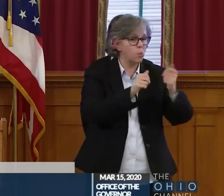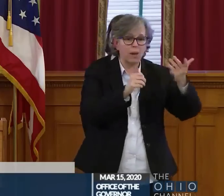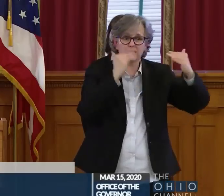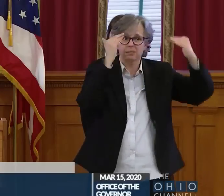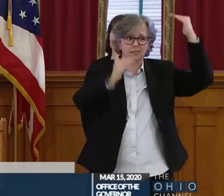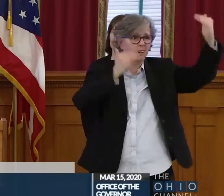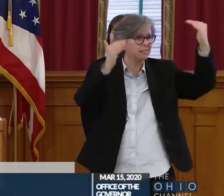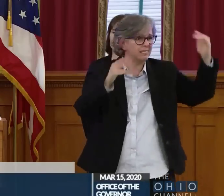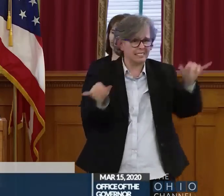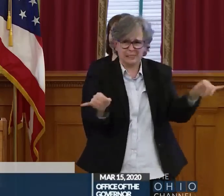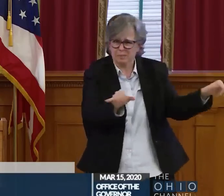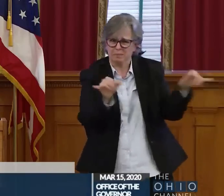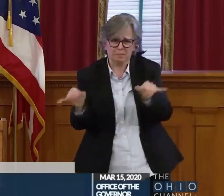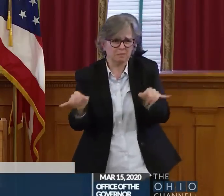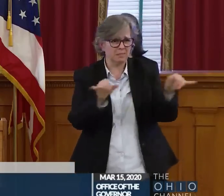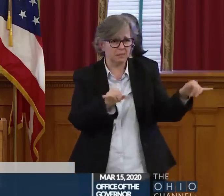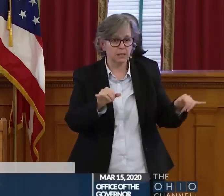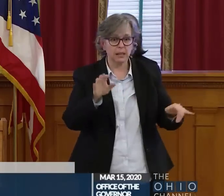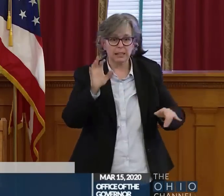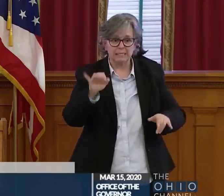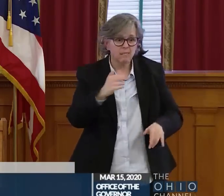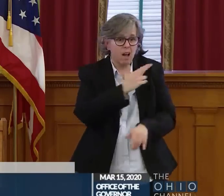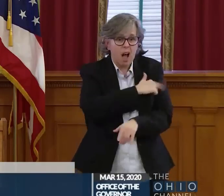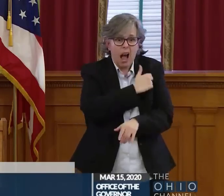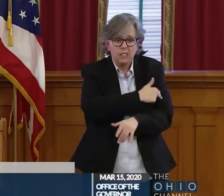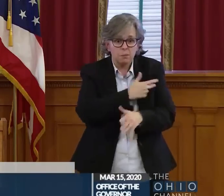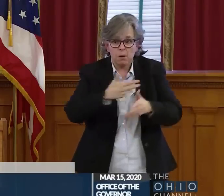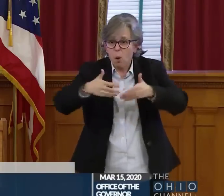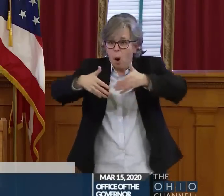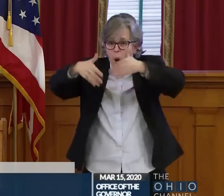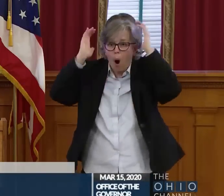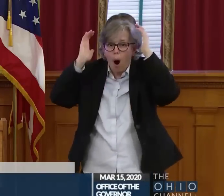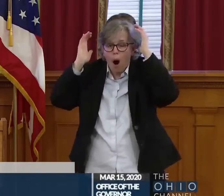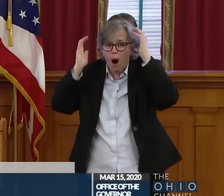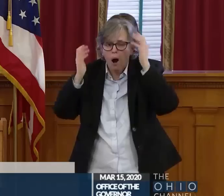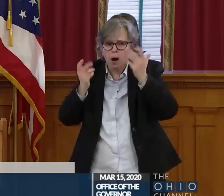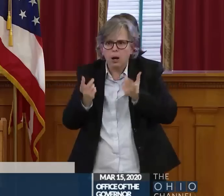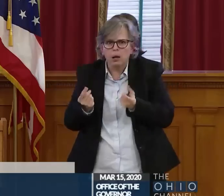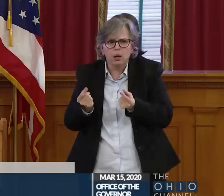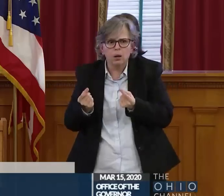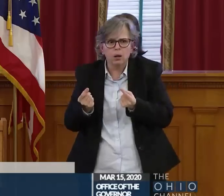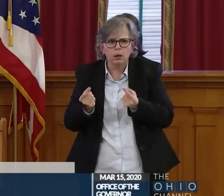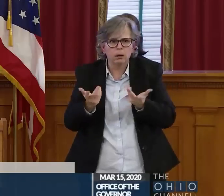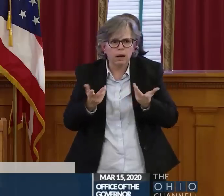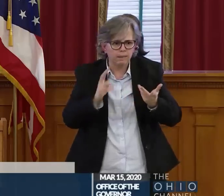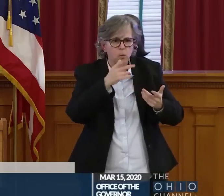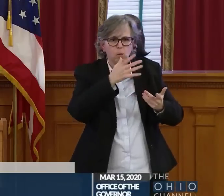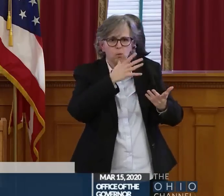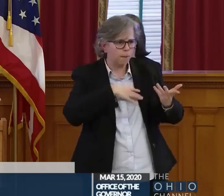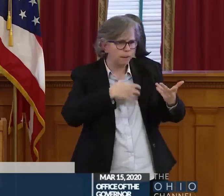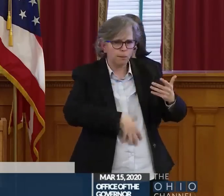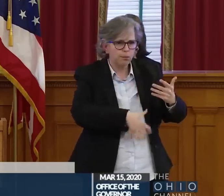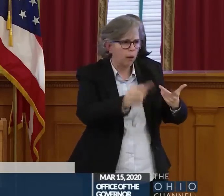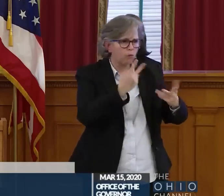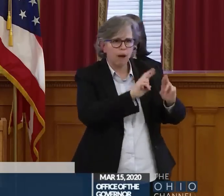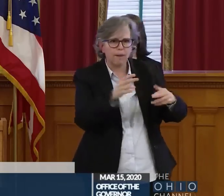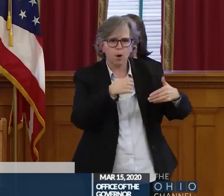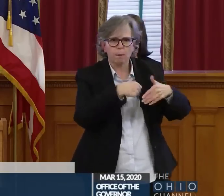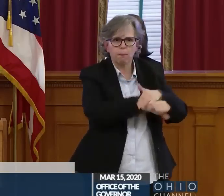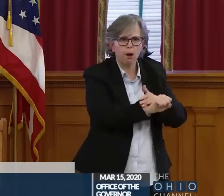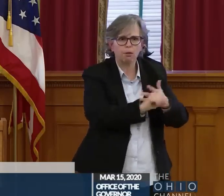are overwhelmed, that means if you're having a birth that you are planning, if you are in a car